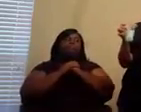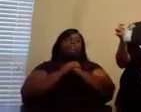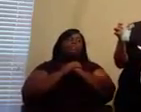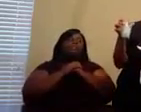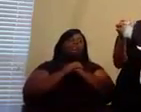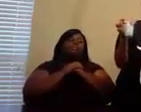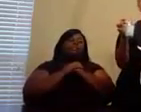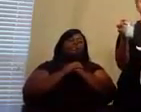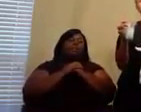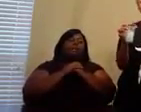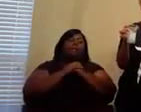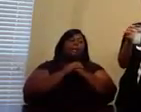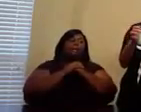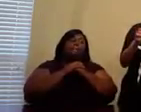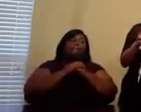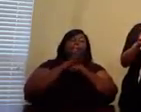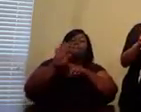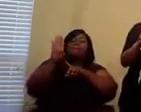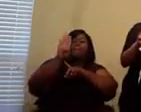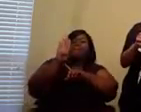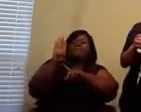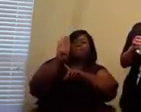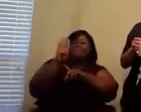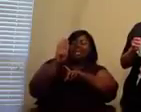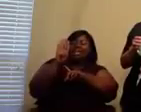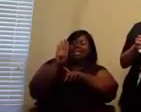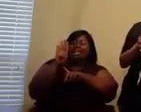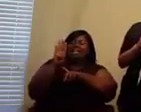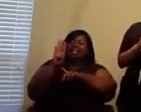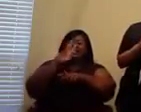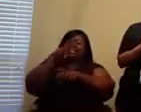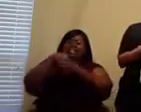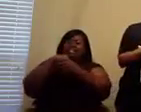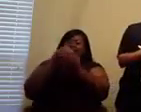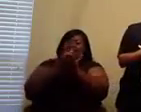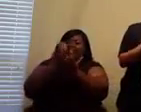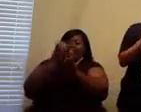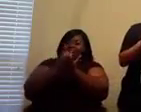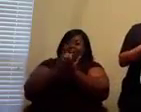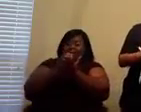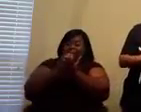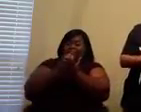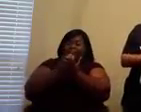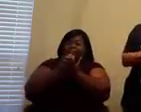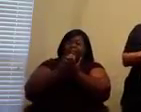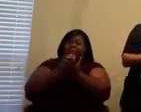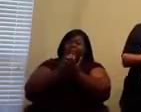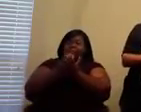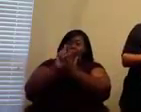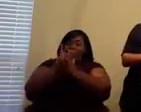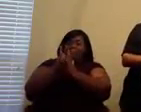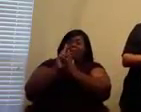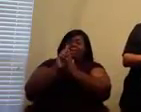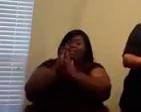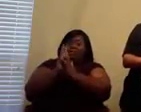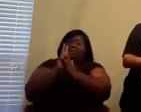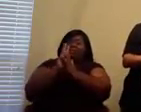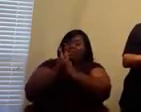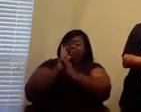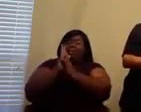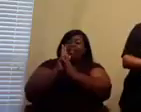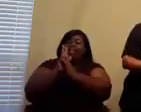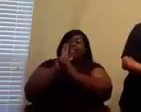Exhibit B has been in the cup way longer than Exhibit A. And this is supposed to be able to